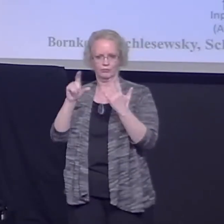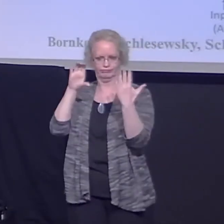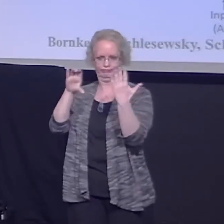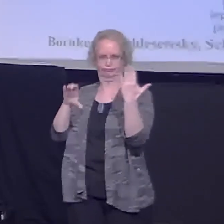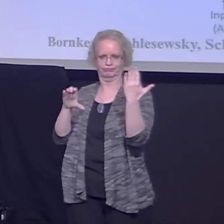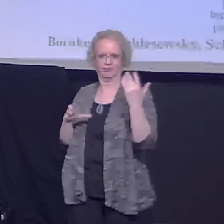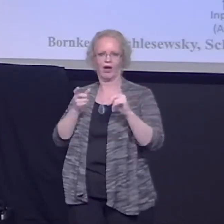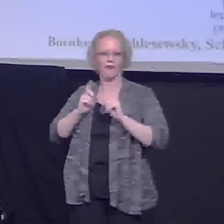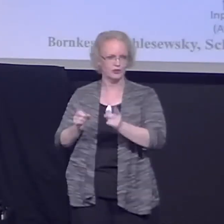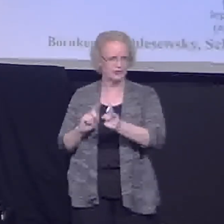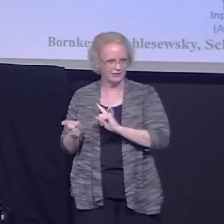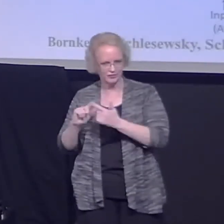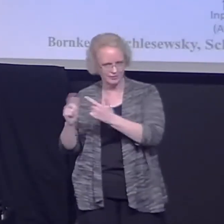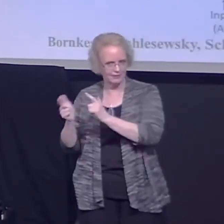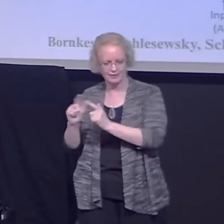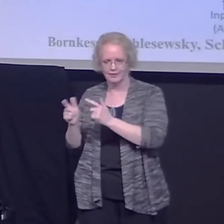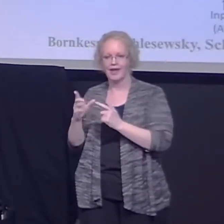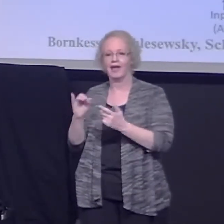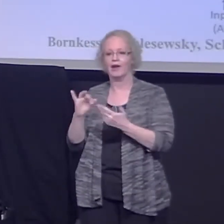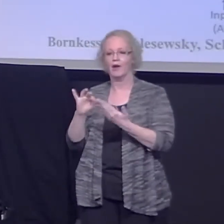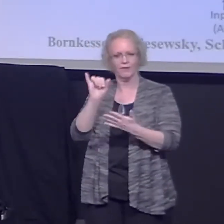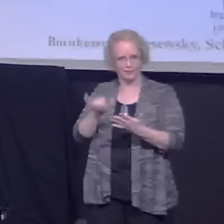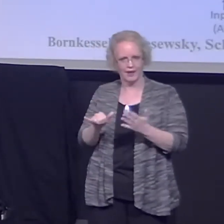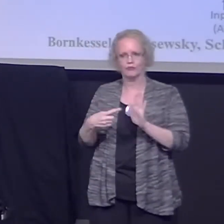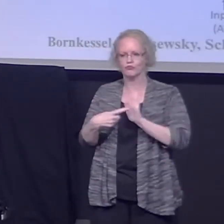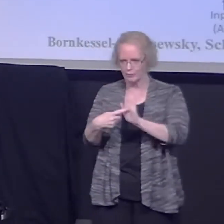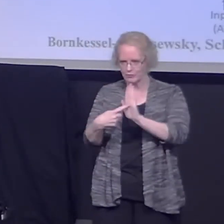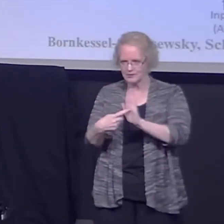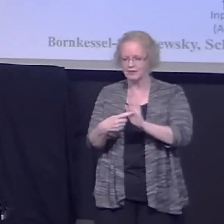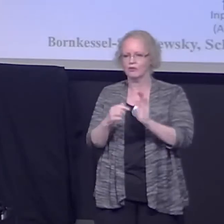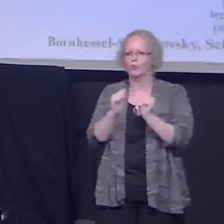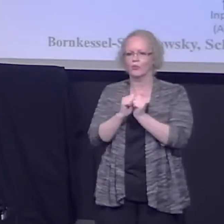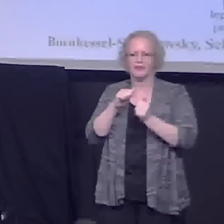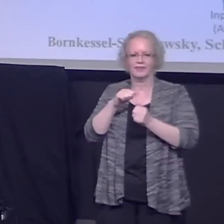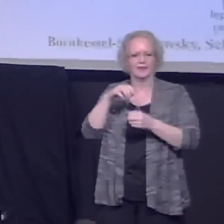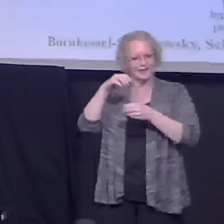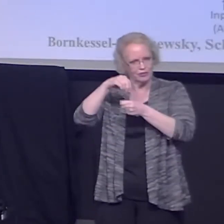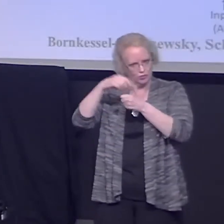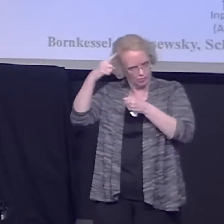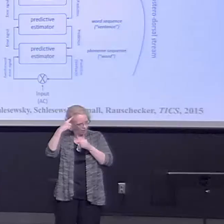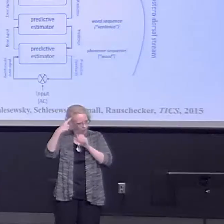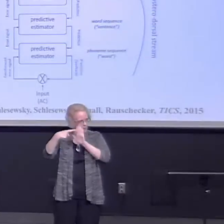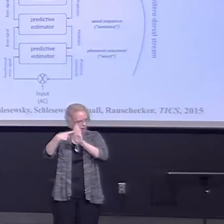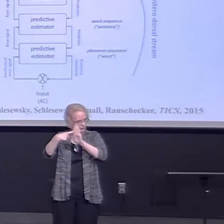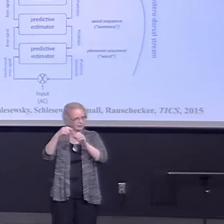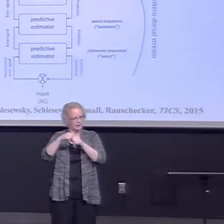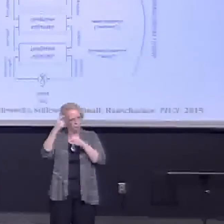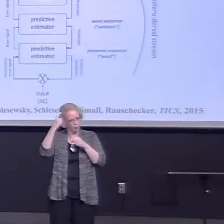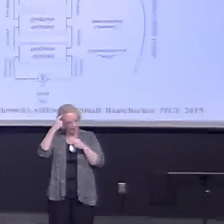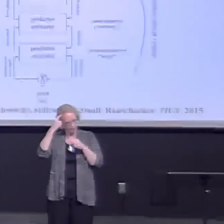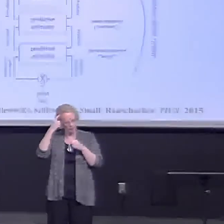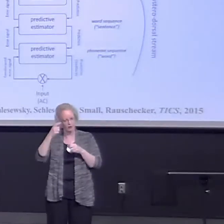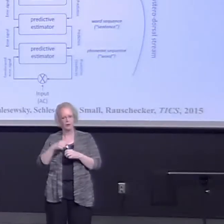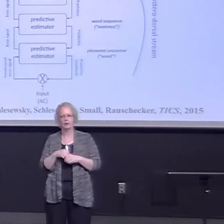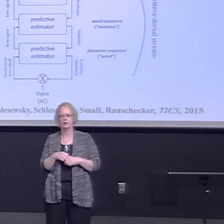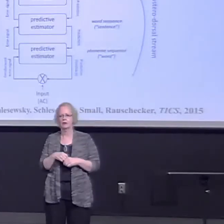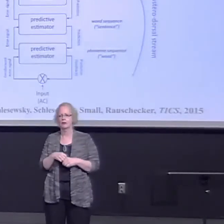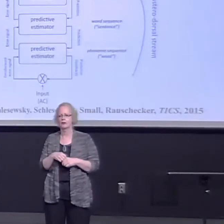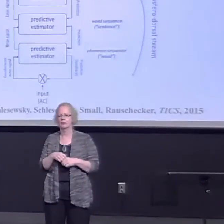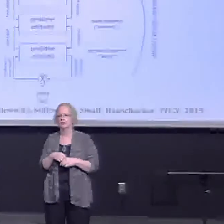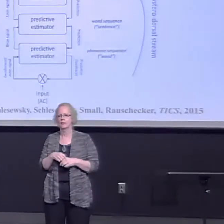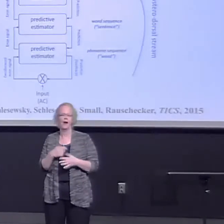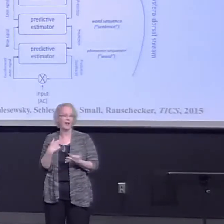sequences have to be represented by internal models in the brain. And I think it's